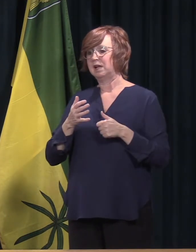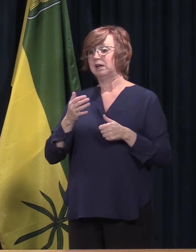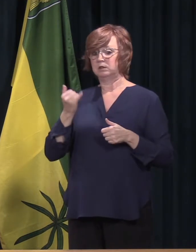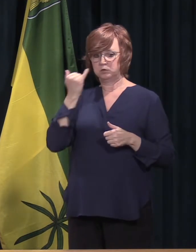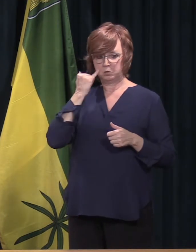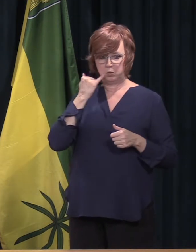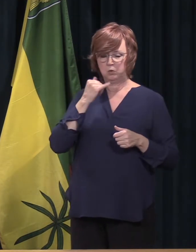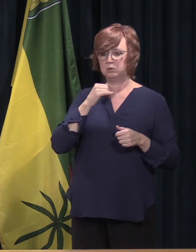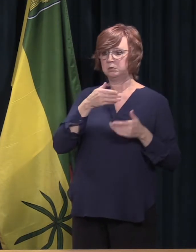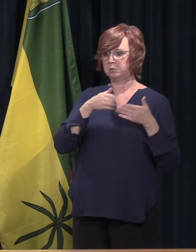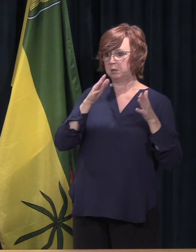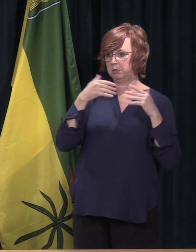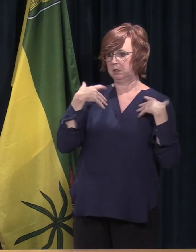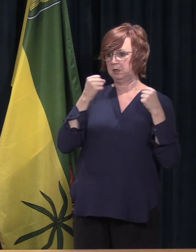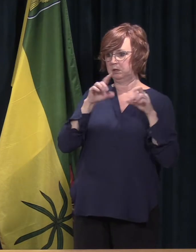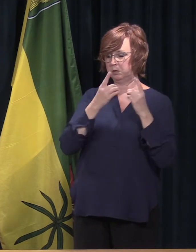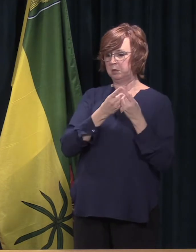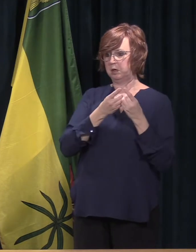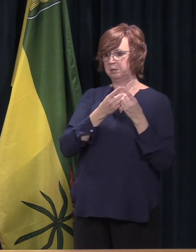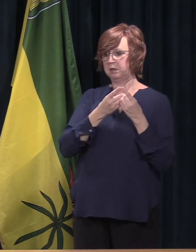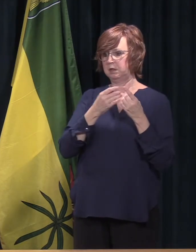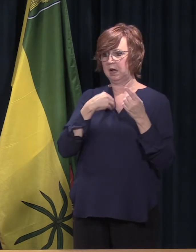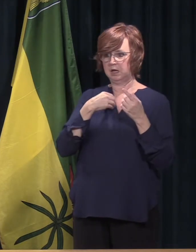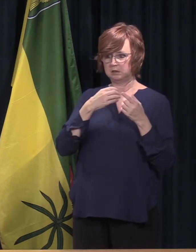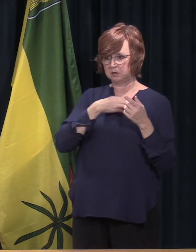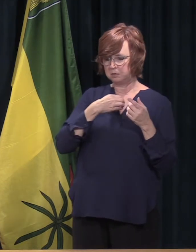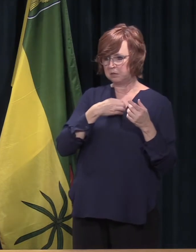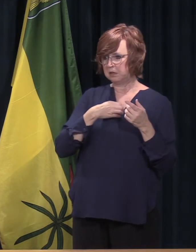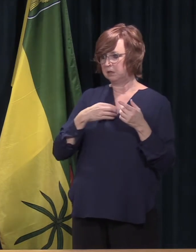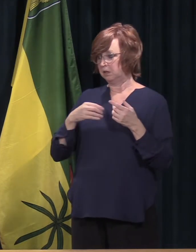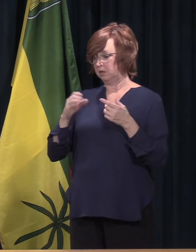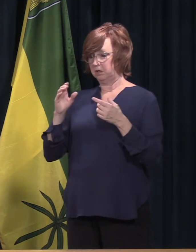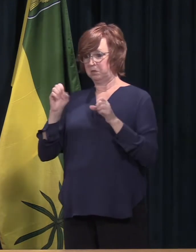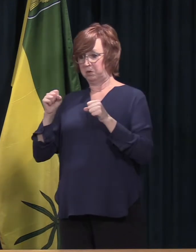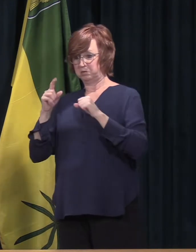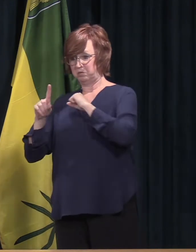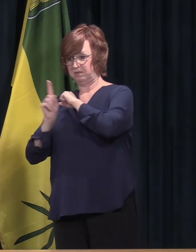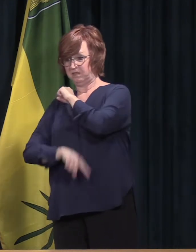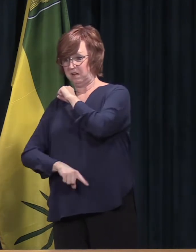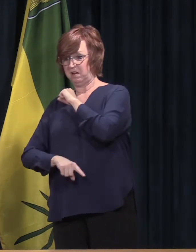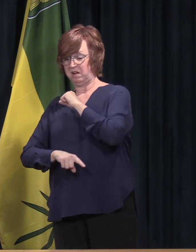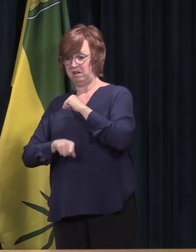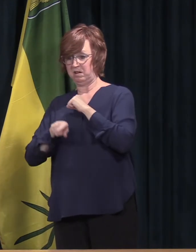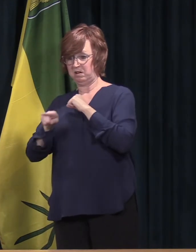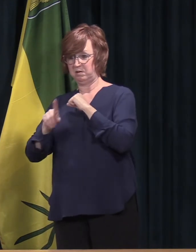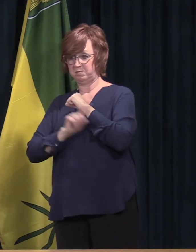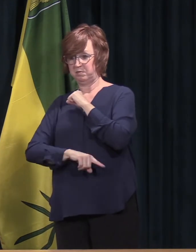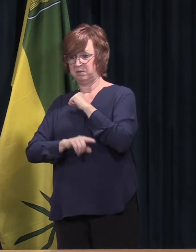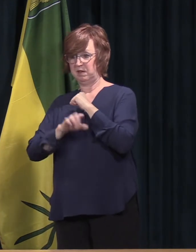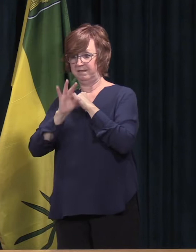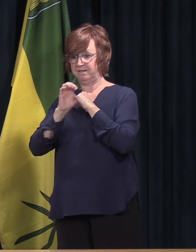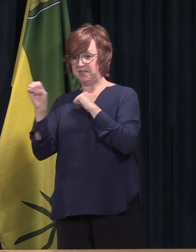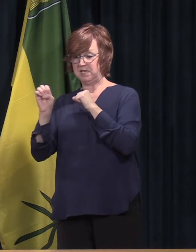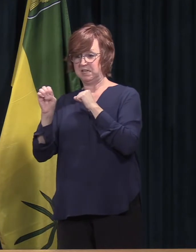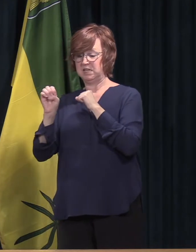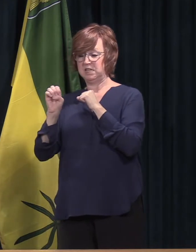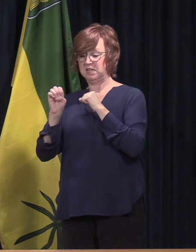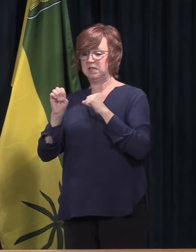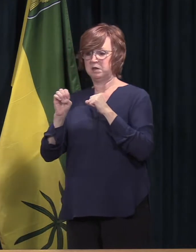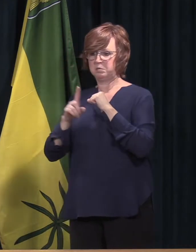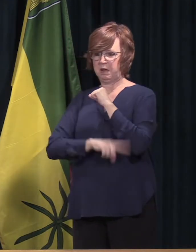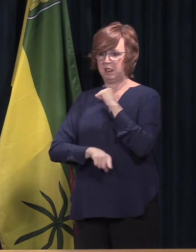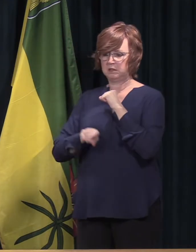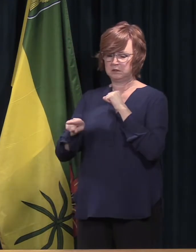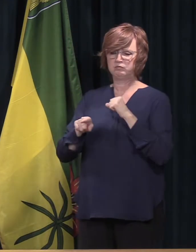then public health can be informed, local public health. Fines or anything? There can be fines, fines and other penalties, but